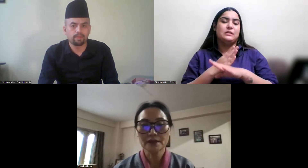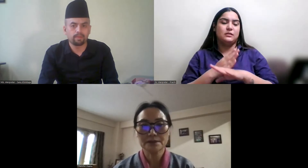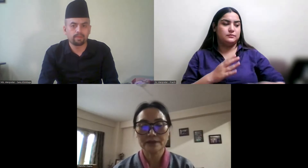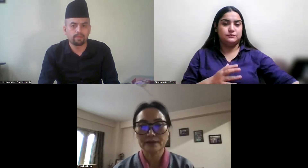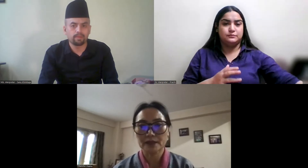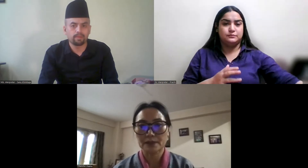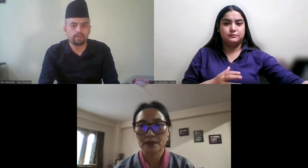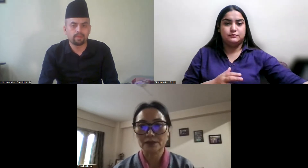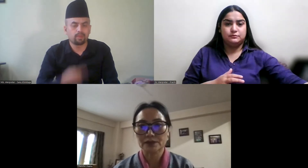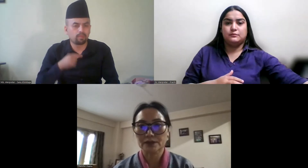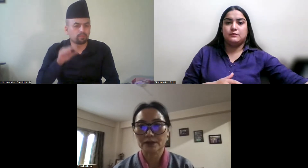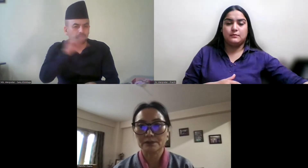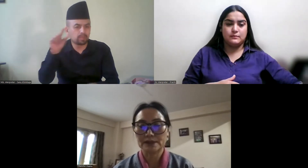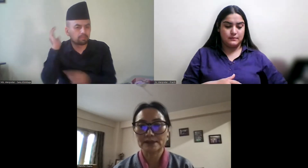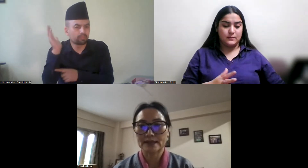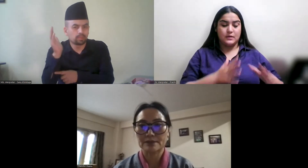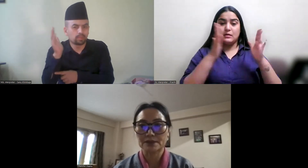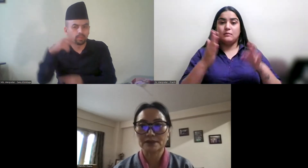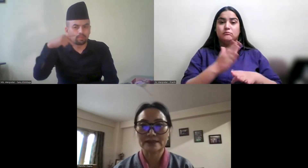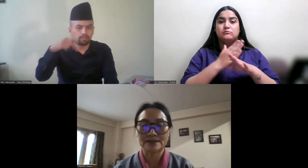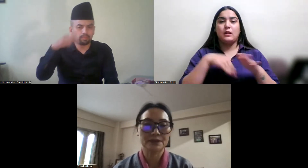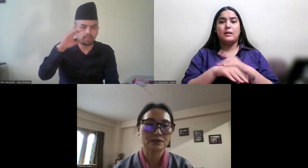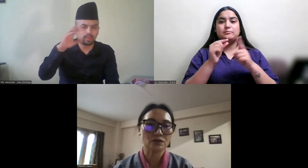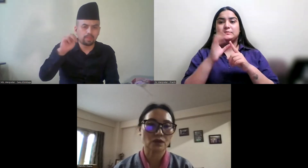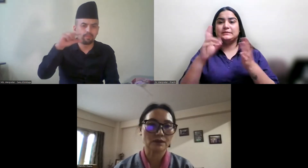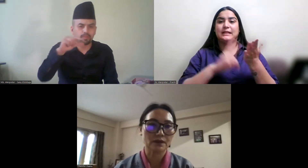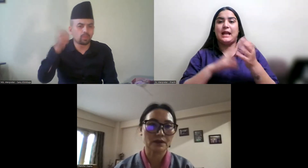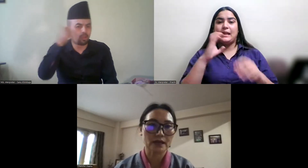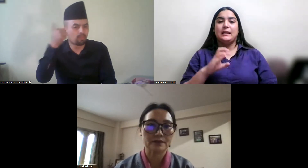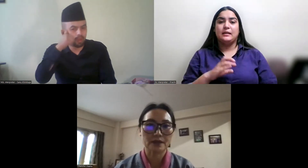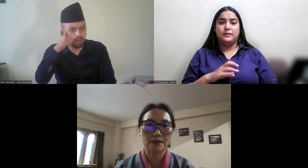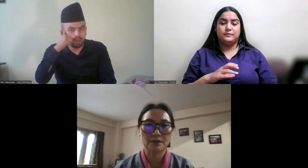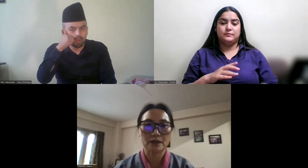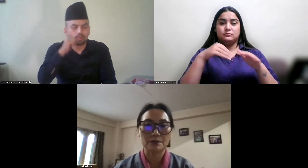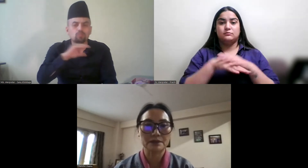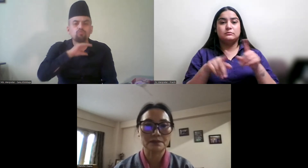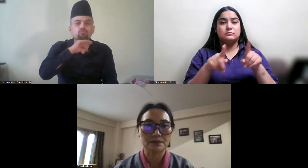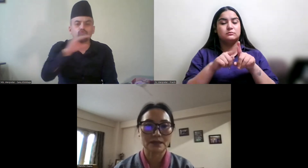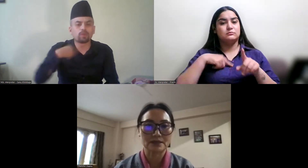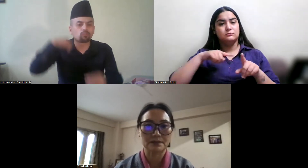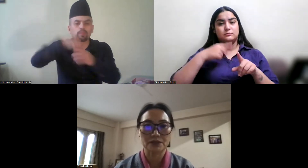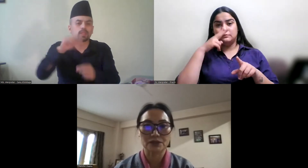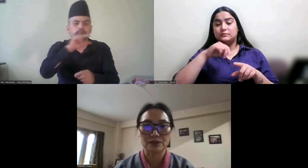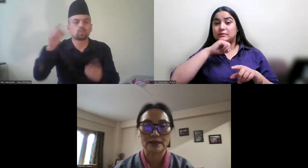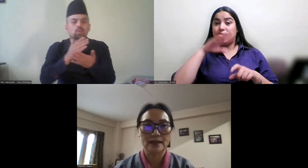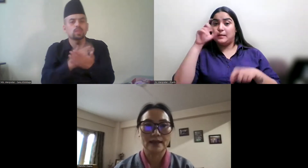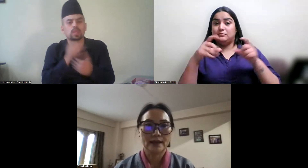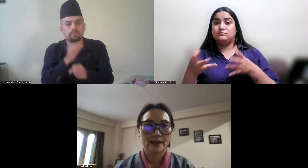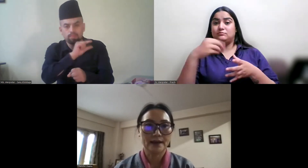very briefly about BCMD's experience of advocating for young people's